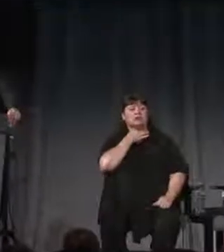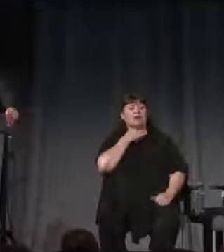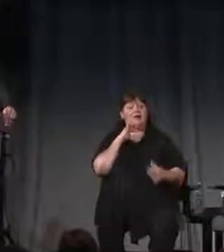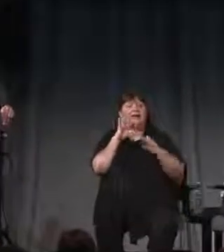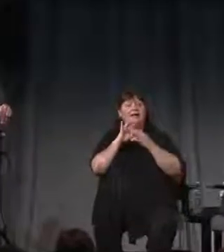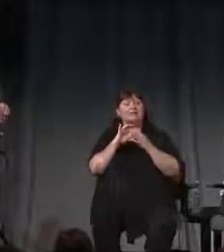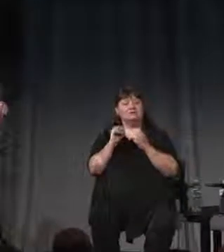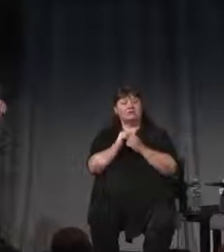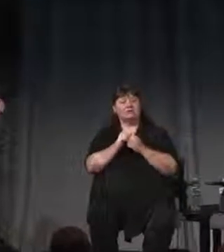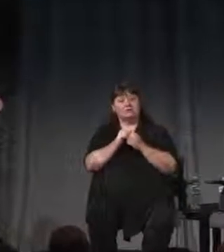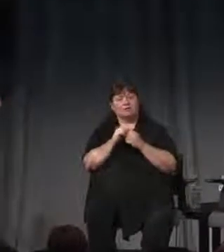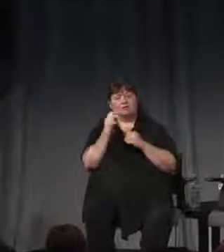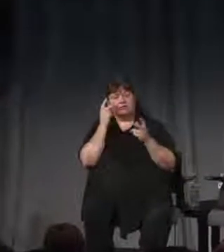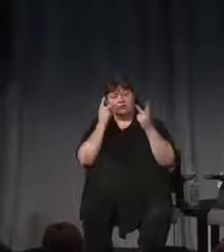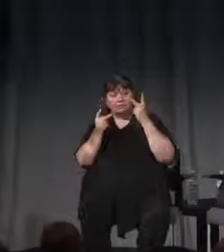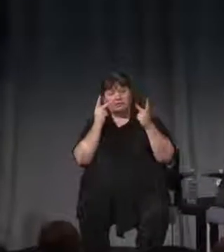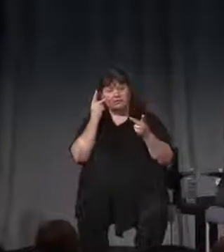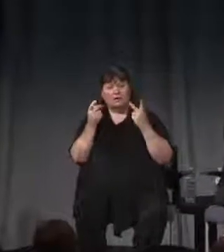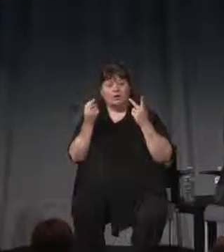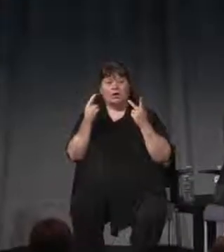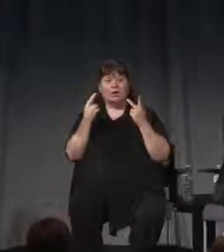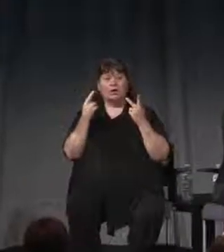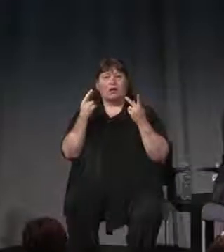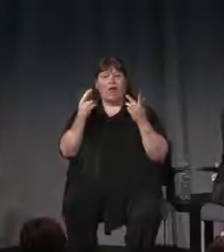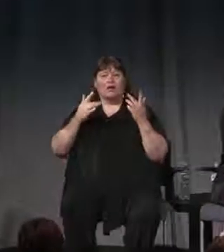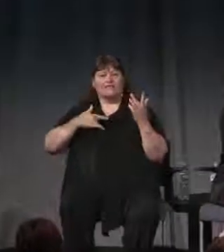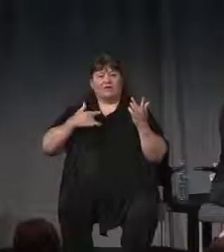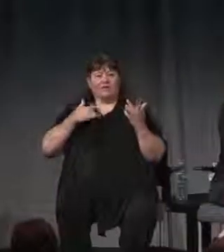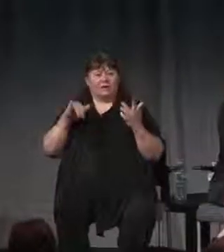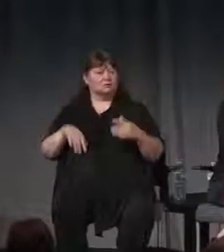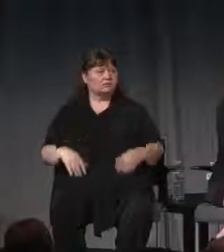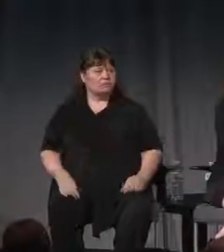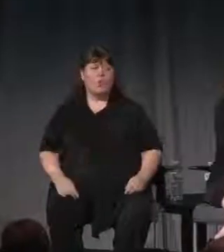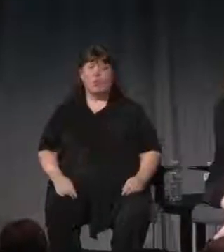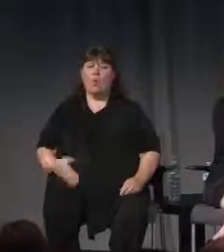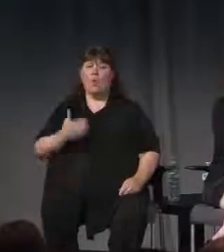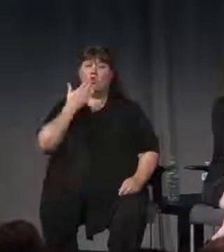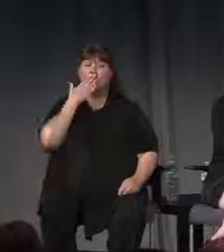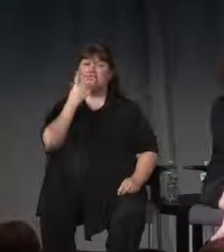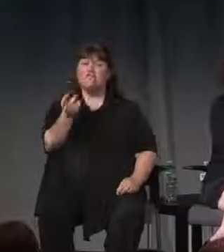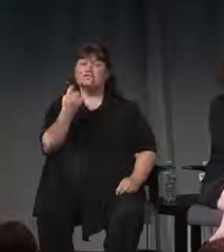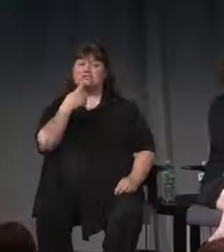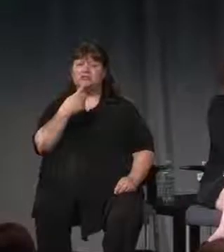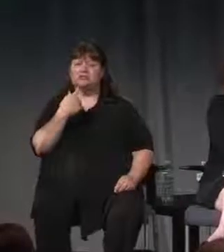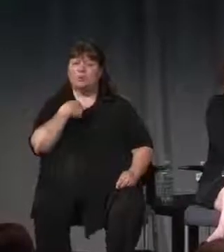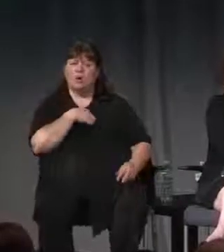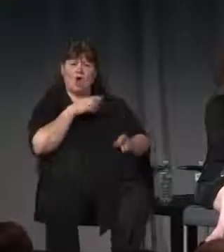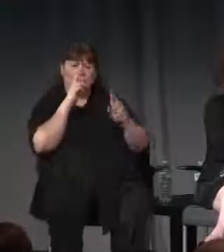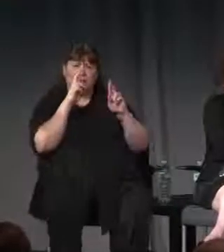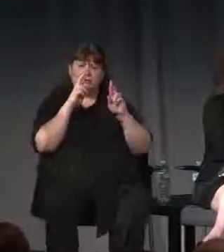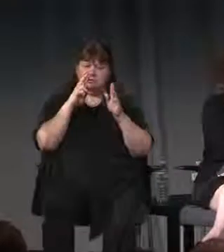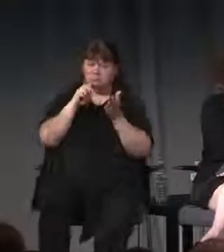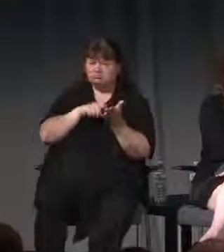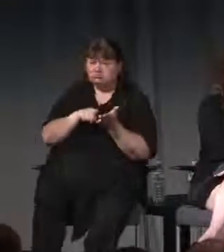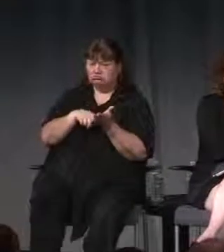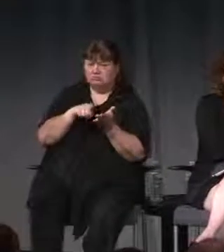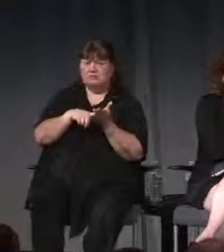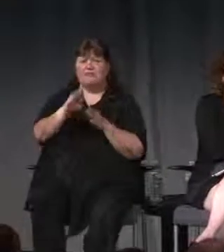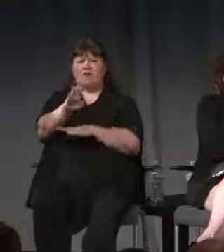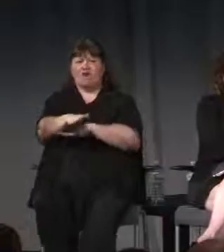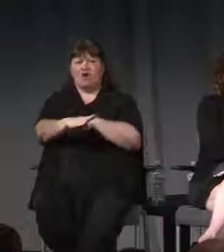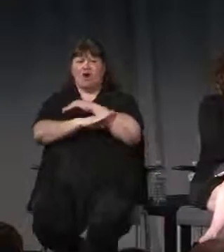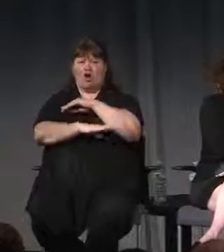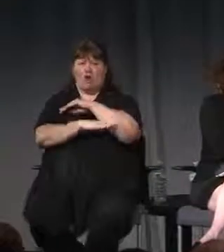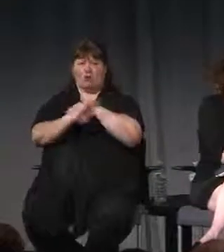other senses and like the fact that you can see how big the room is and how much that helps. Yeah, it's a great question. We're hoping to do that experiment this fall.